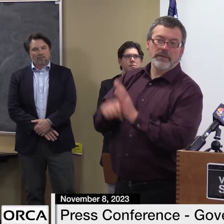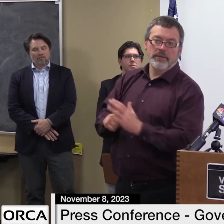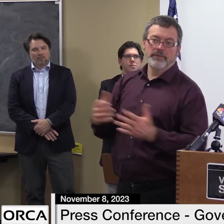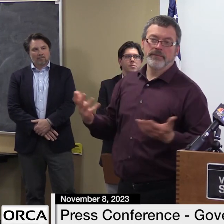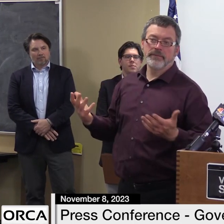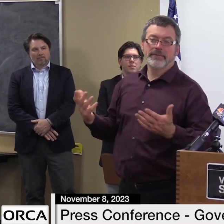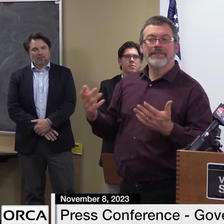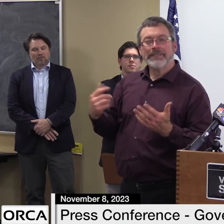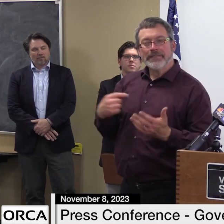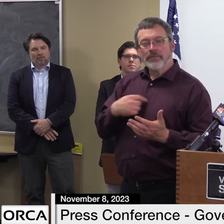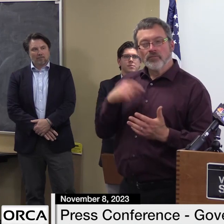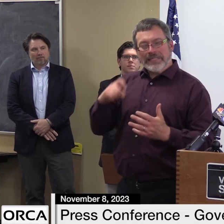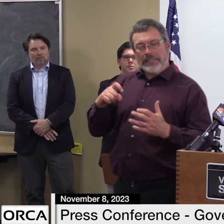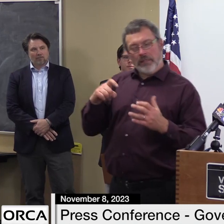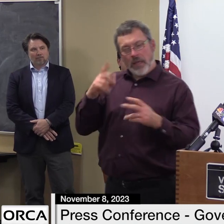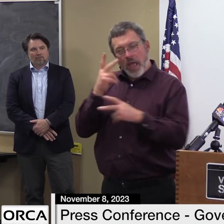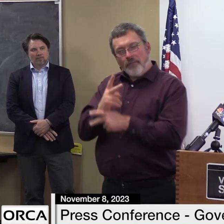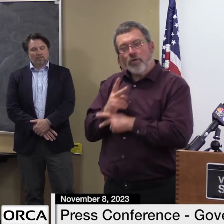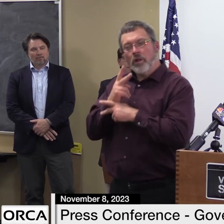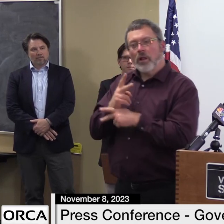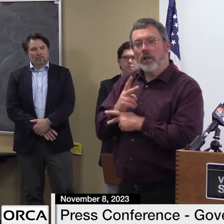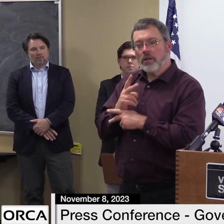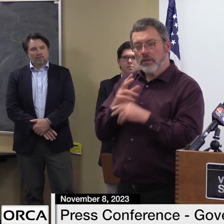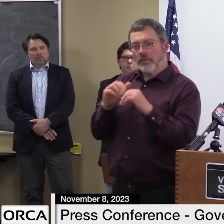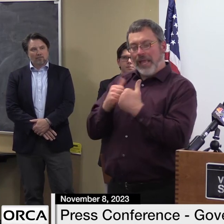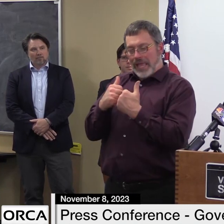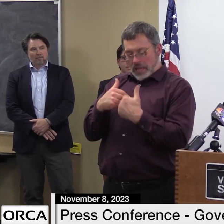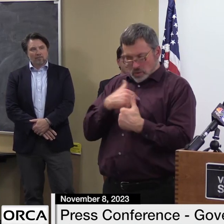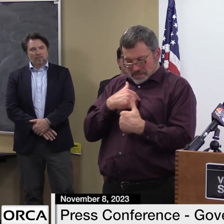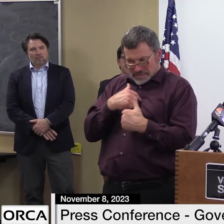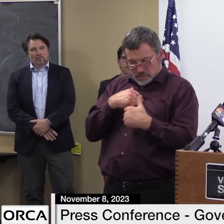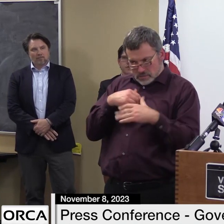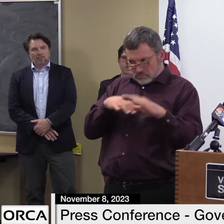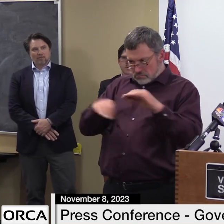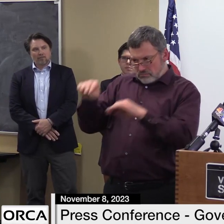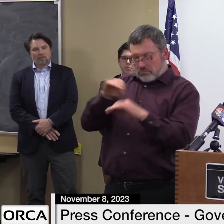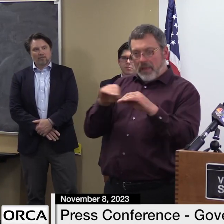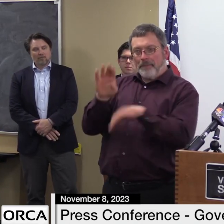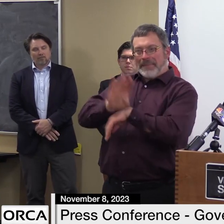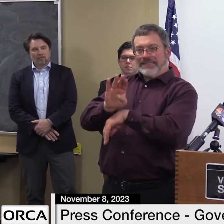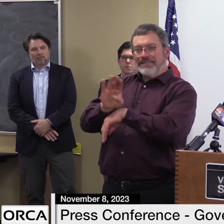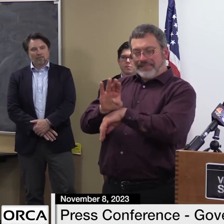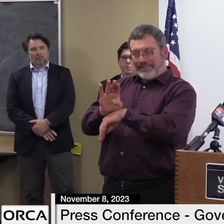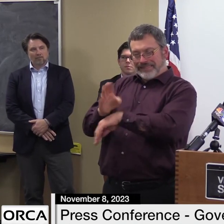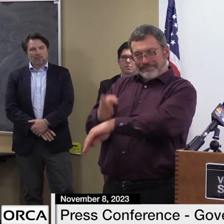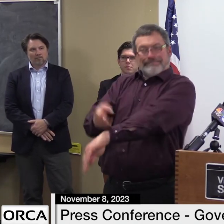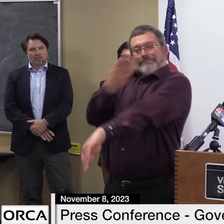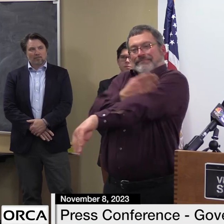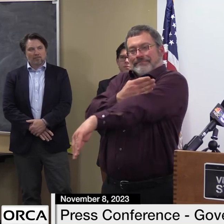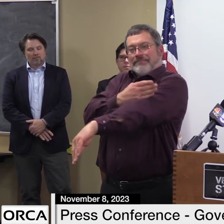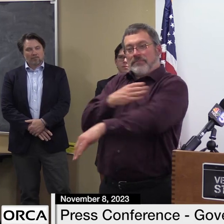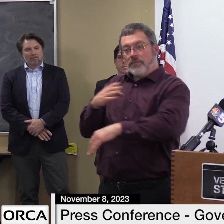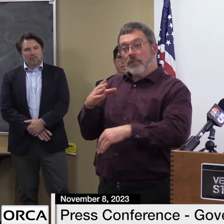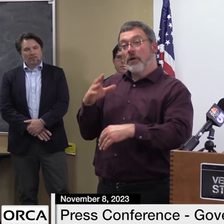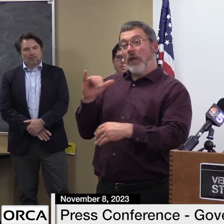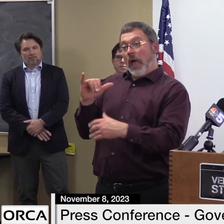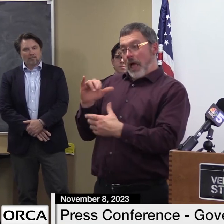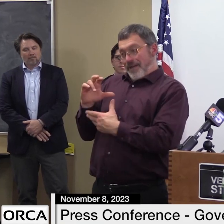thinking about how do we get our economy revved back up? How do we invest in the middle income